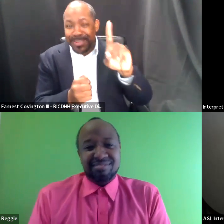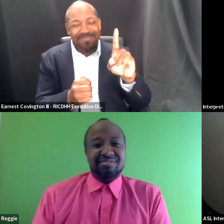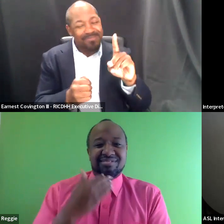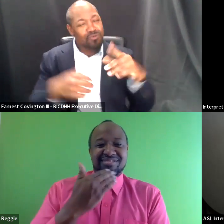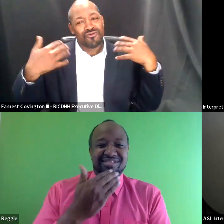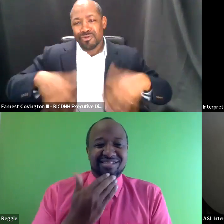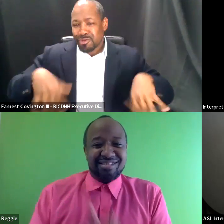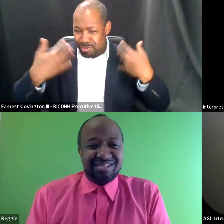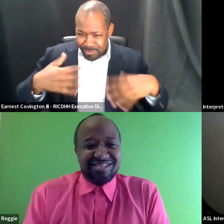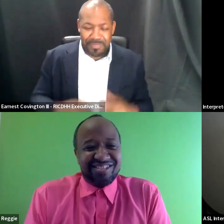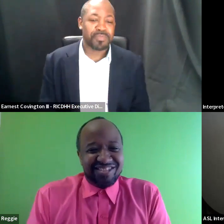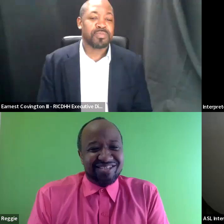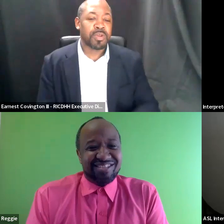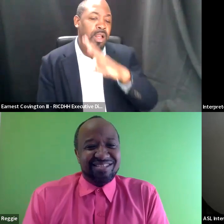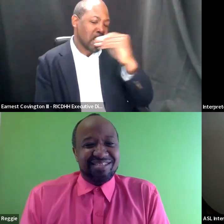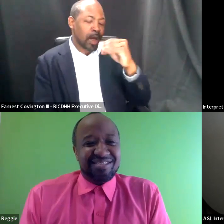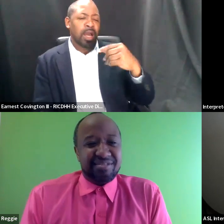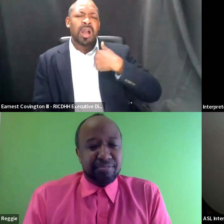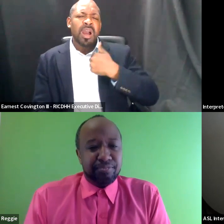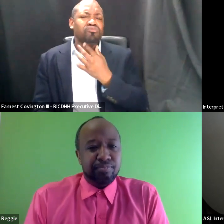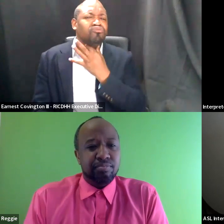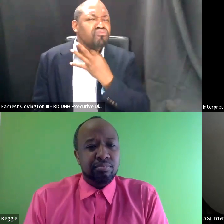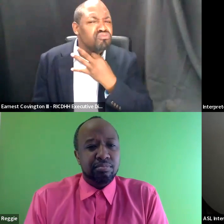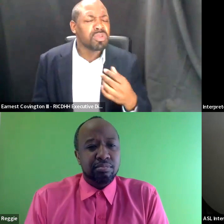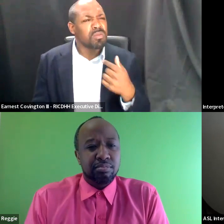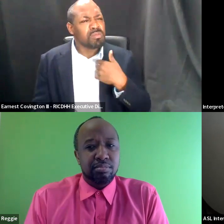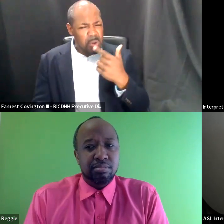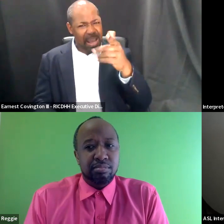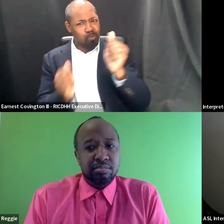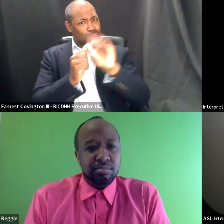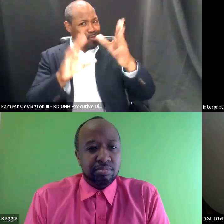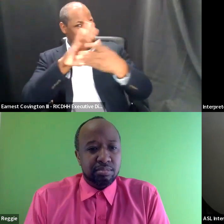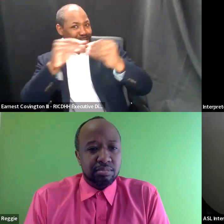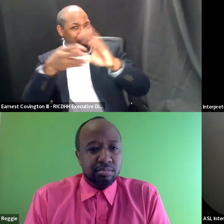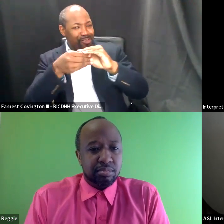this journey takes you post PhD.